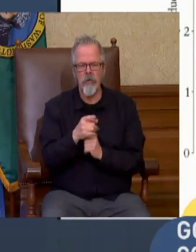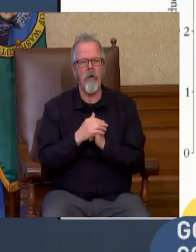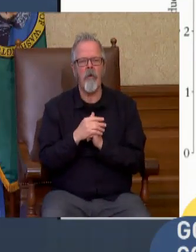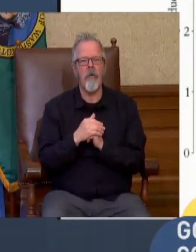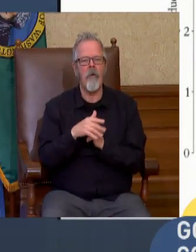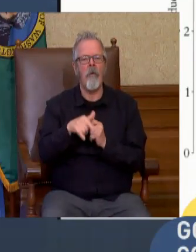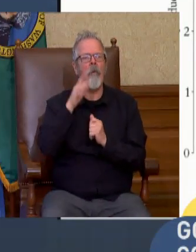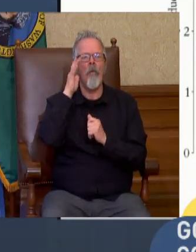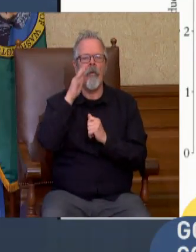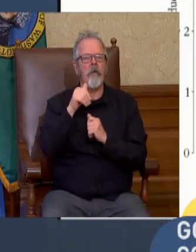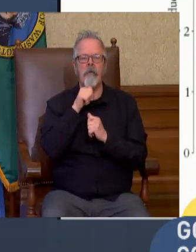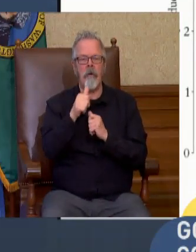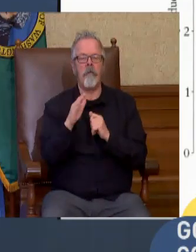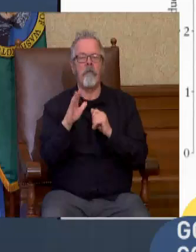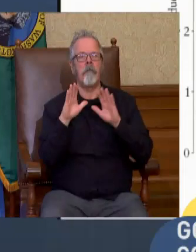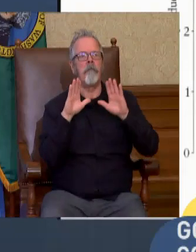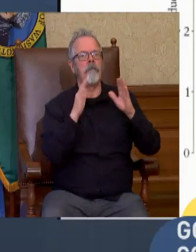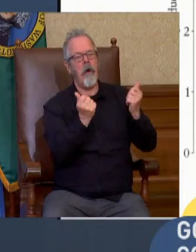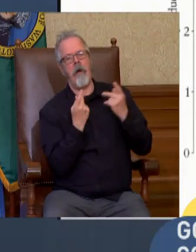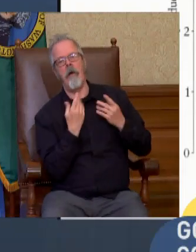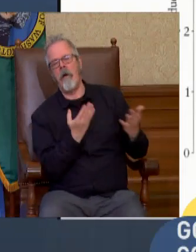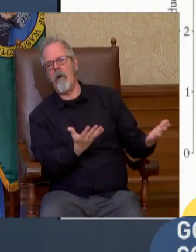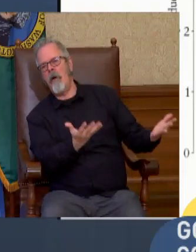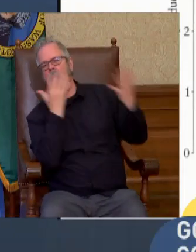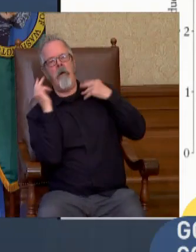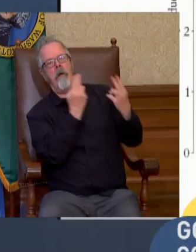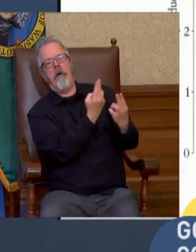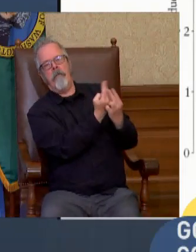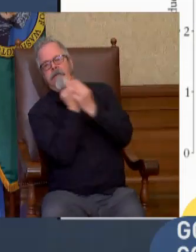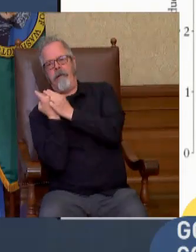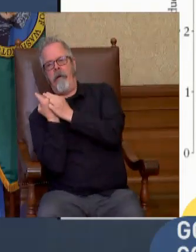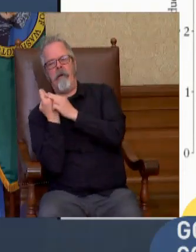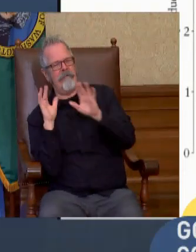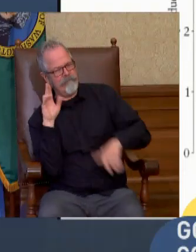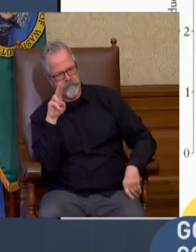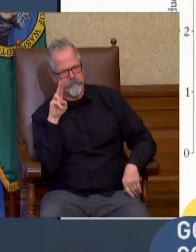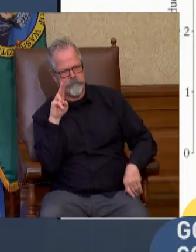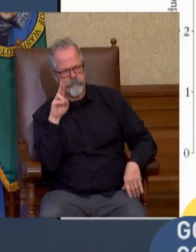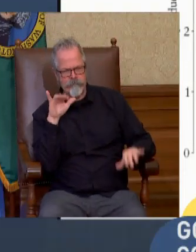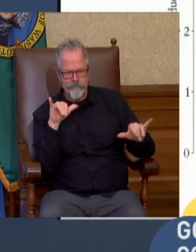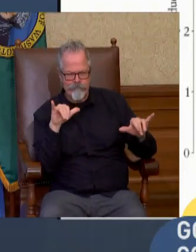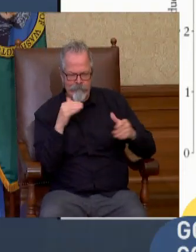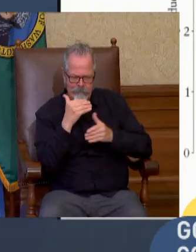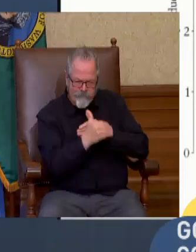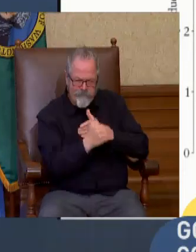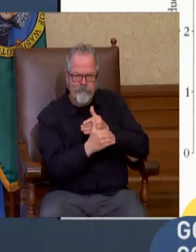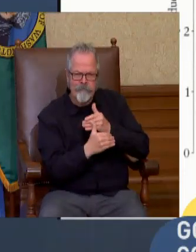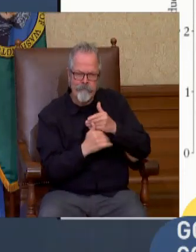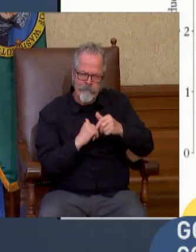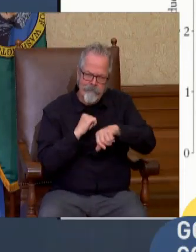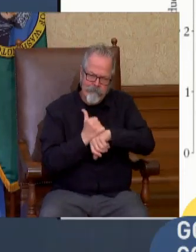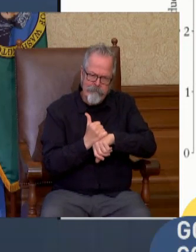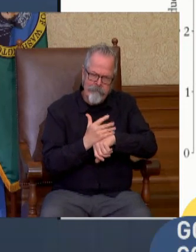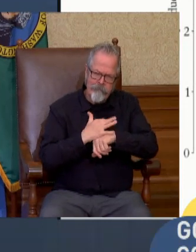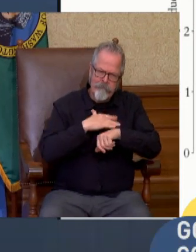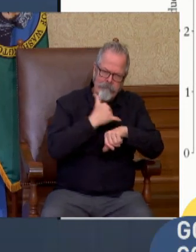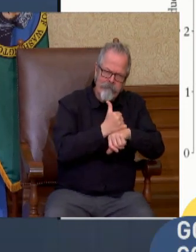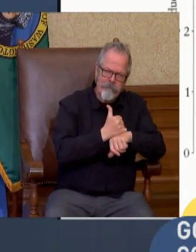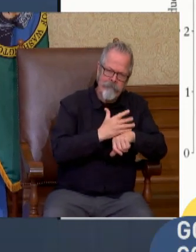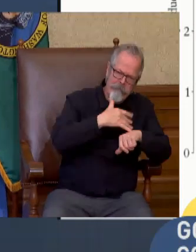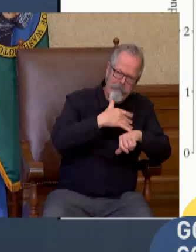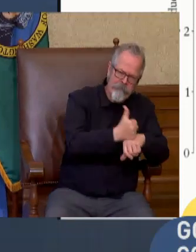this R0 number if we're going to have confidence that we will be able to restrain the progress of